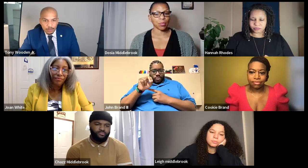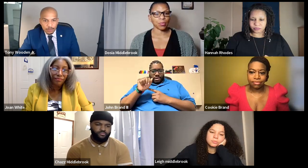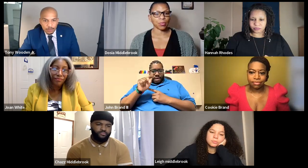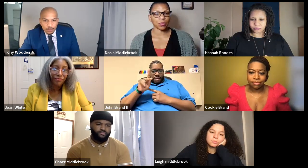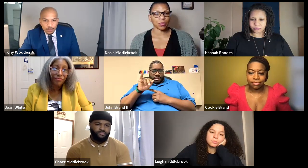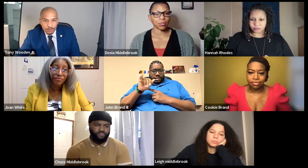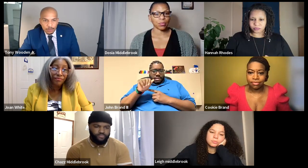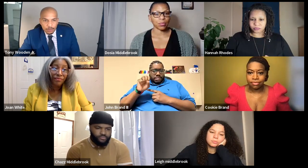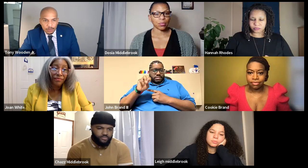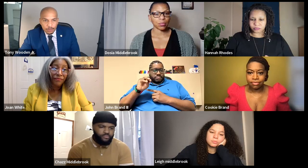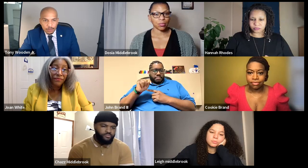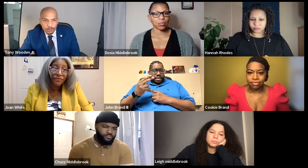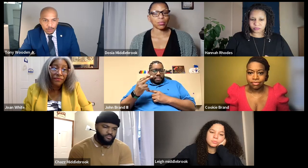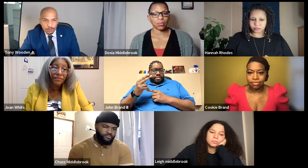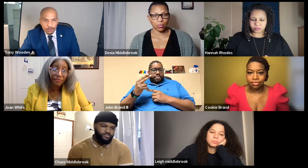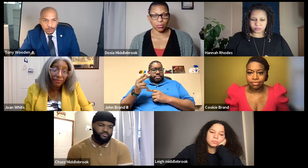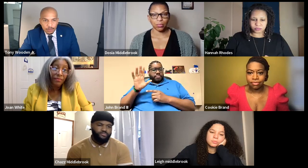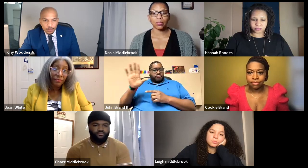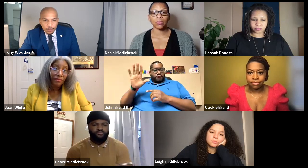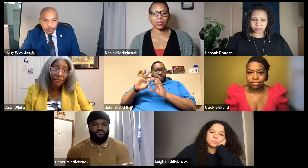Black families. And that's really important.